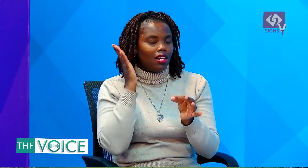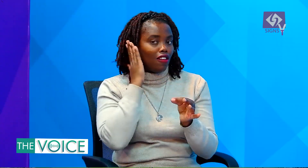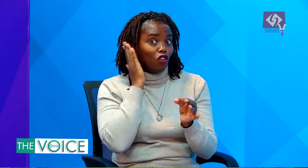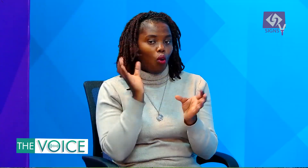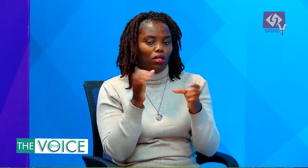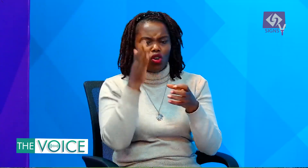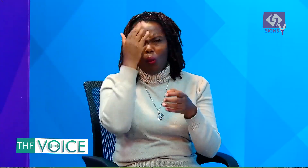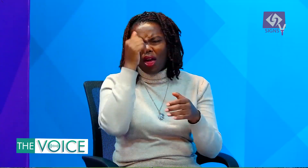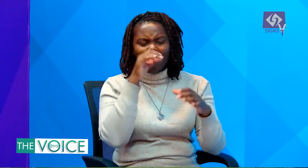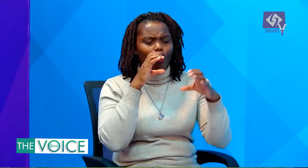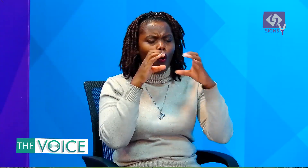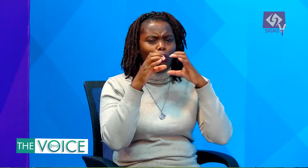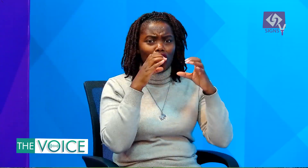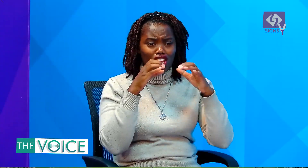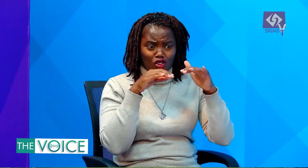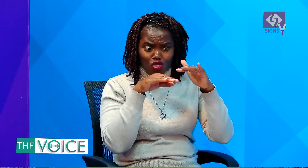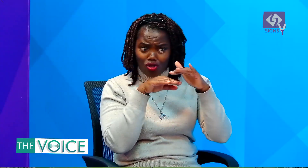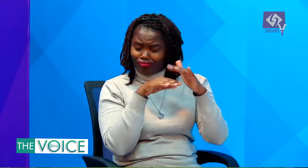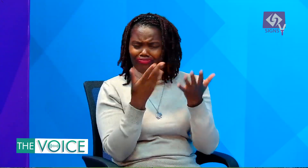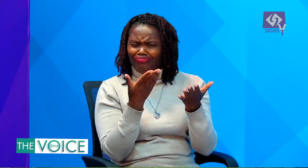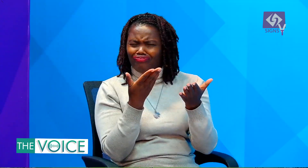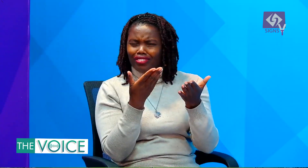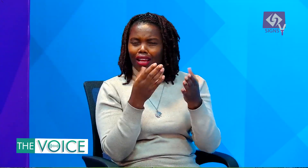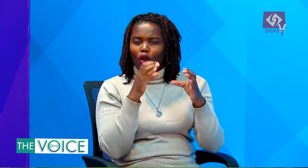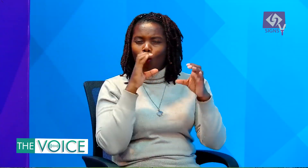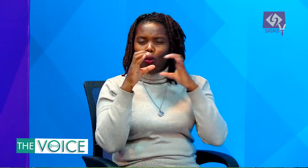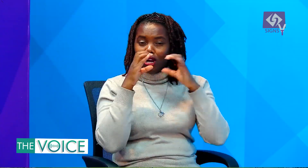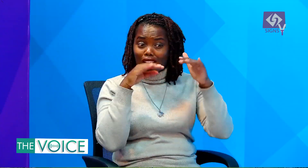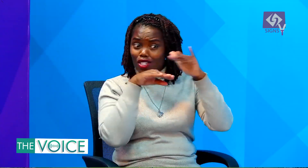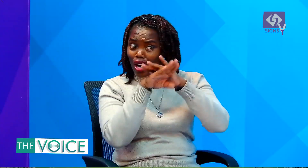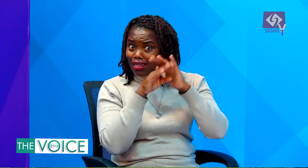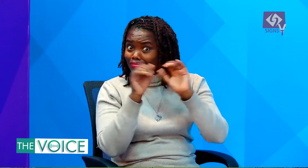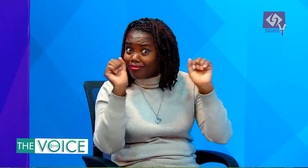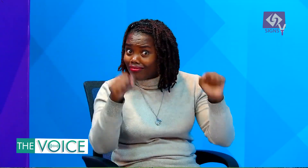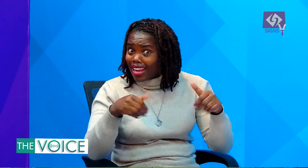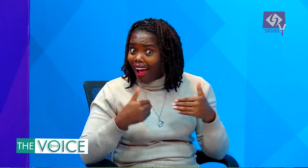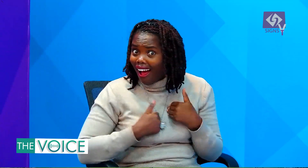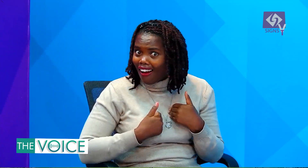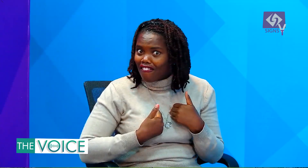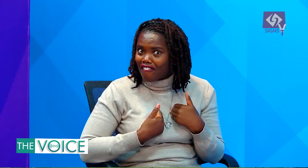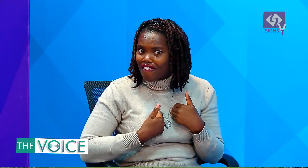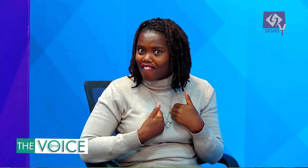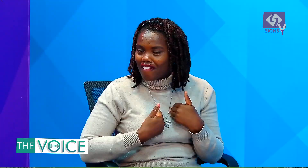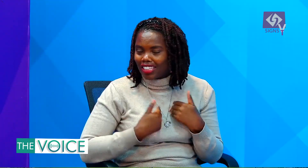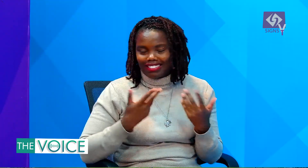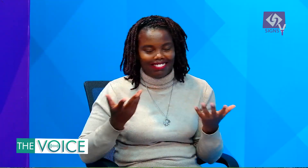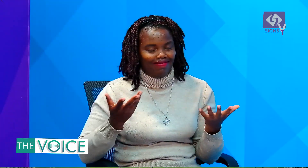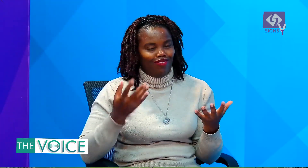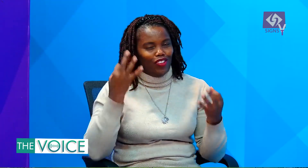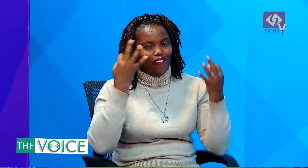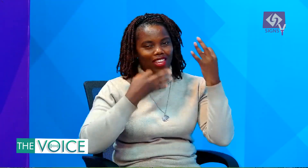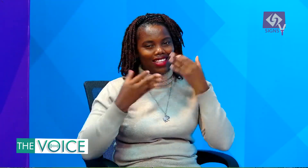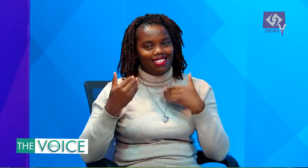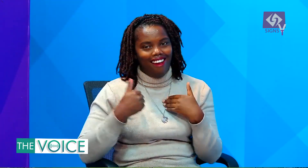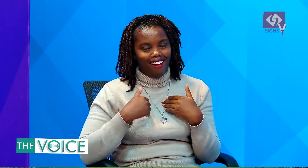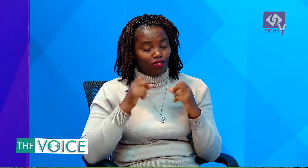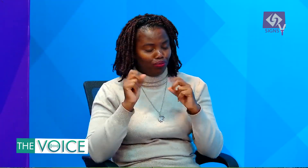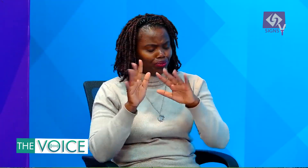disability, especially the deaf community, because when we talk about communication, we do not get that communication. That is a